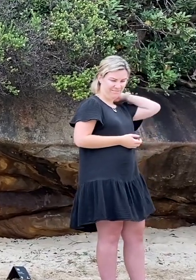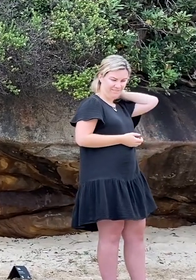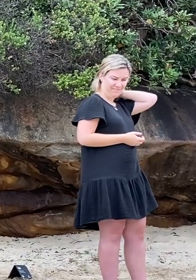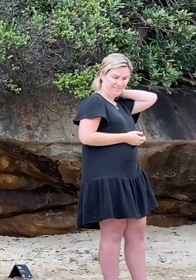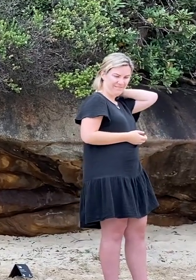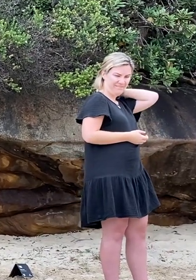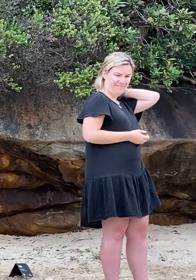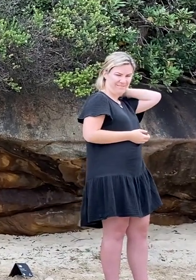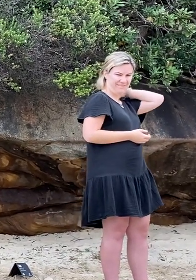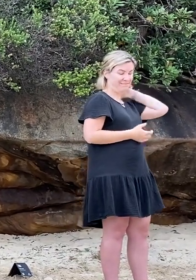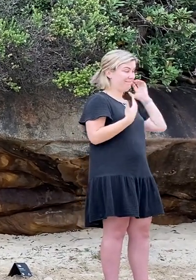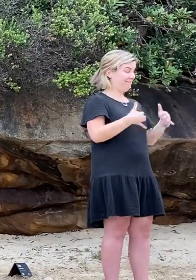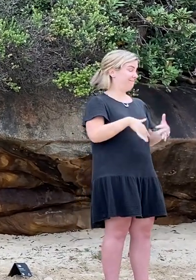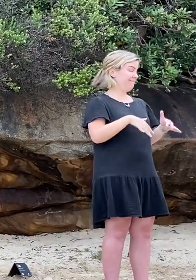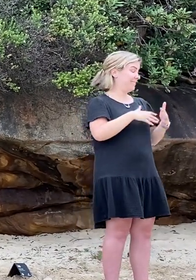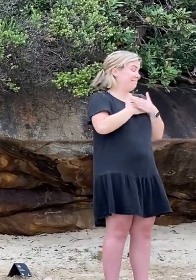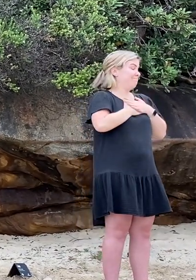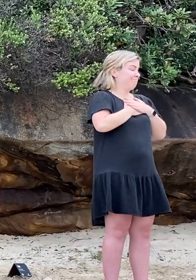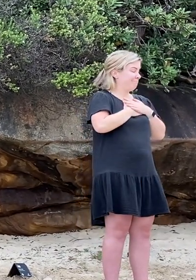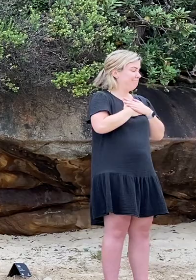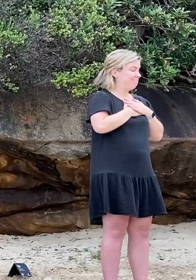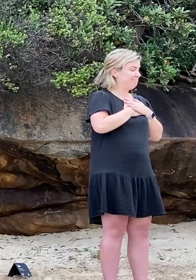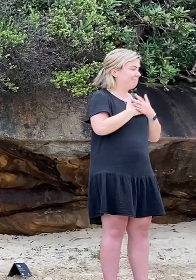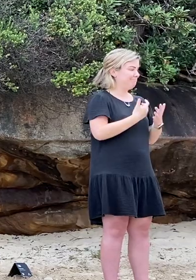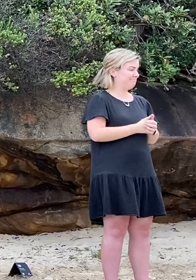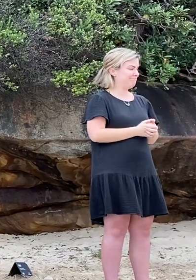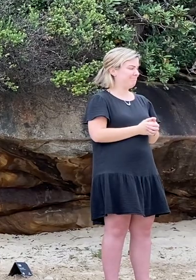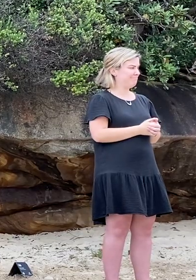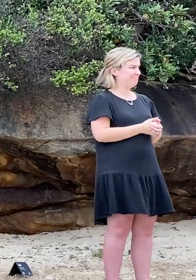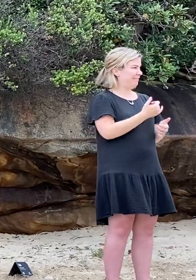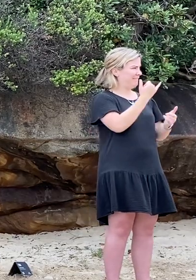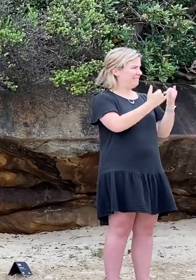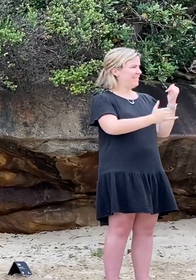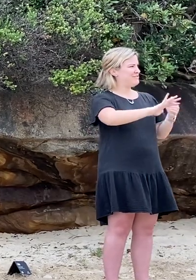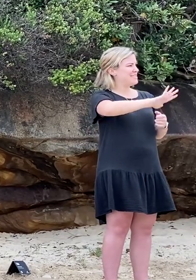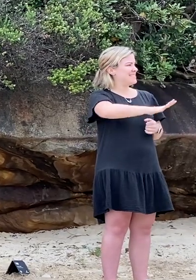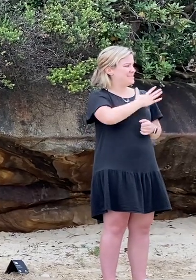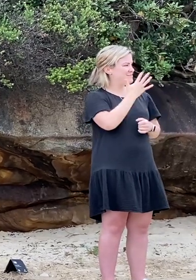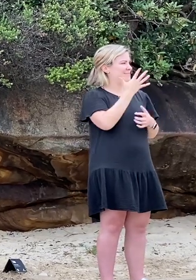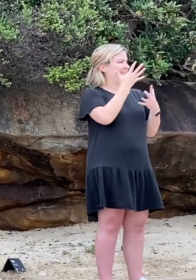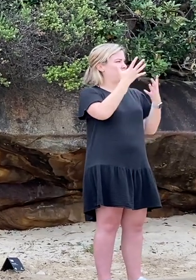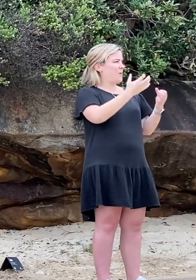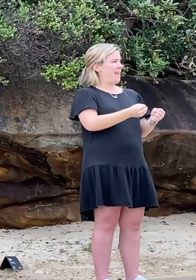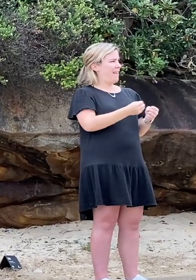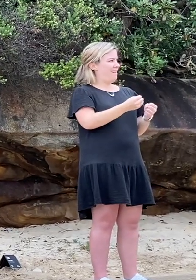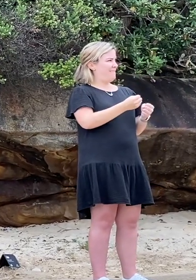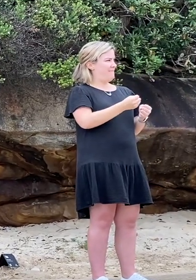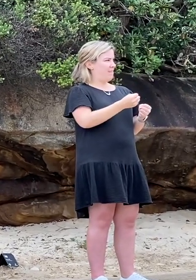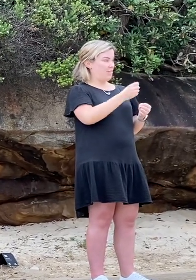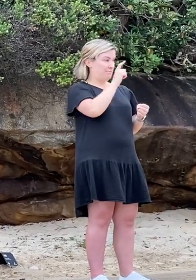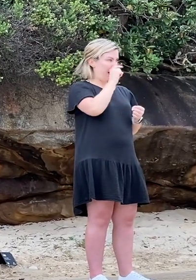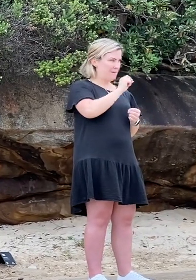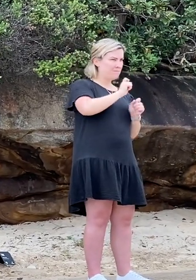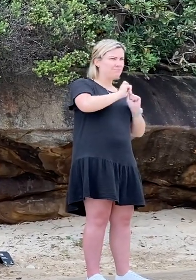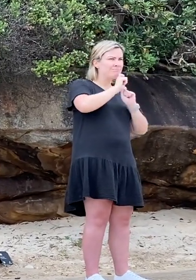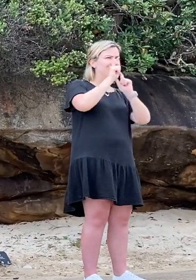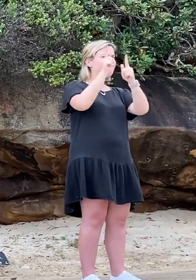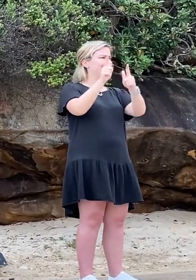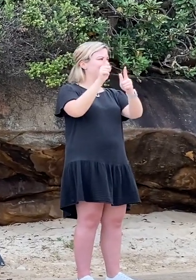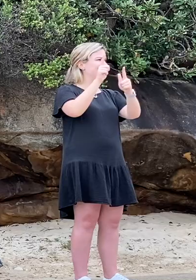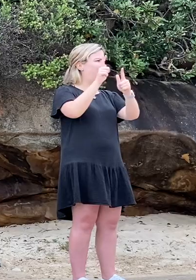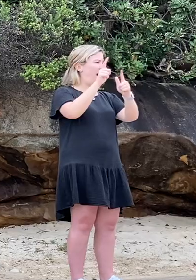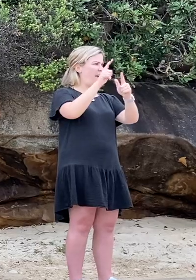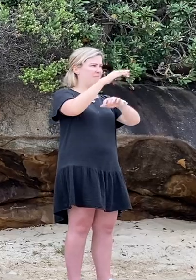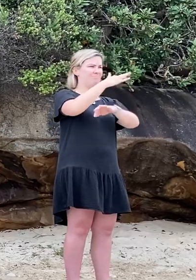I'm very moved by what you're saying. I guess it's so interesting to have, to be able to go there and fit